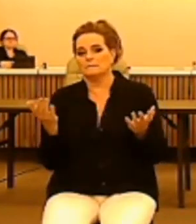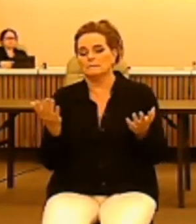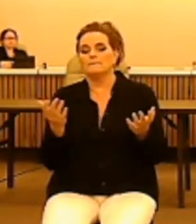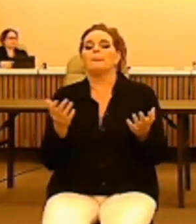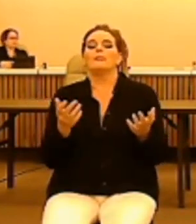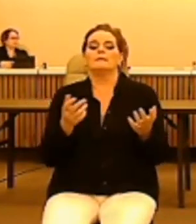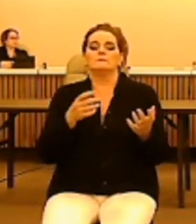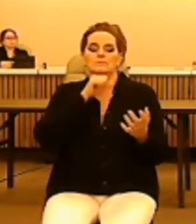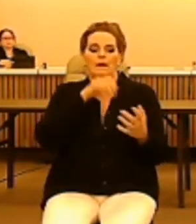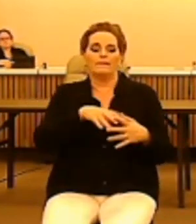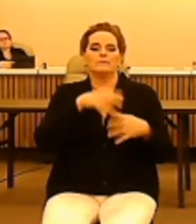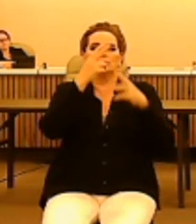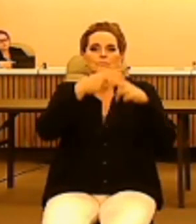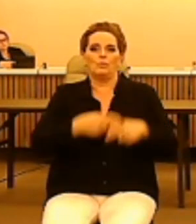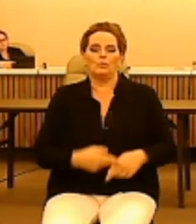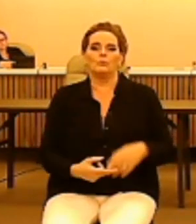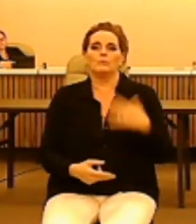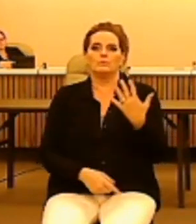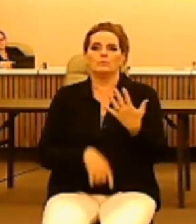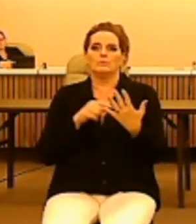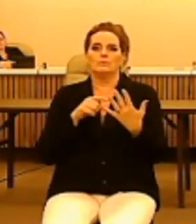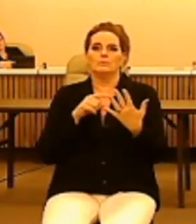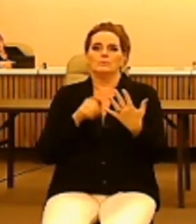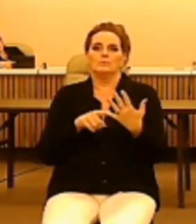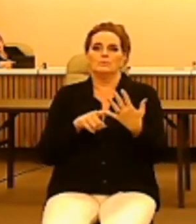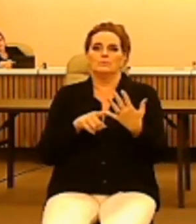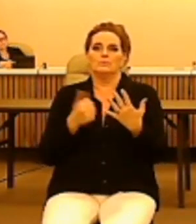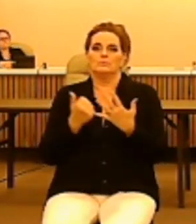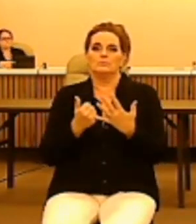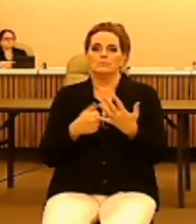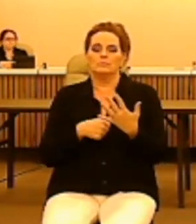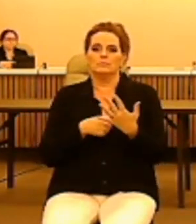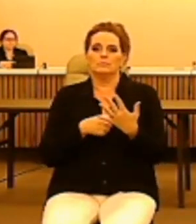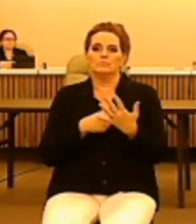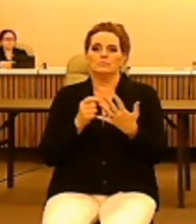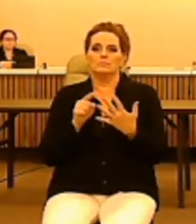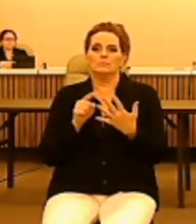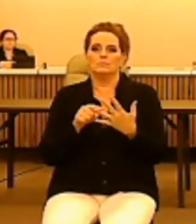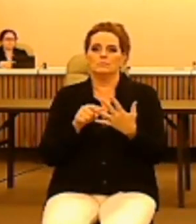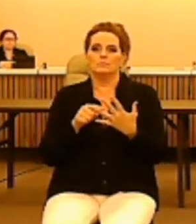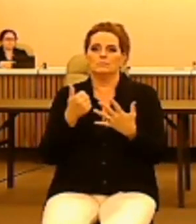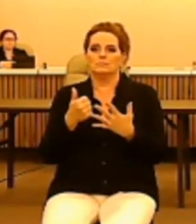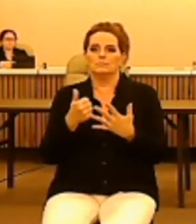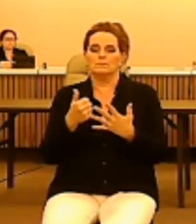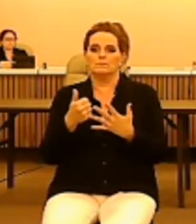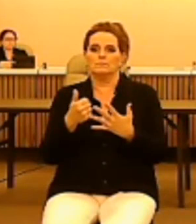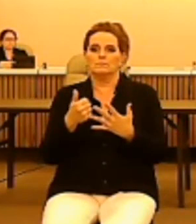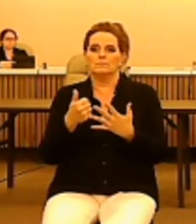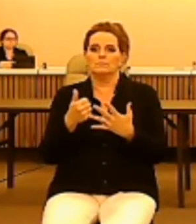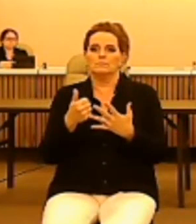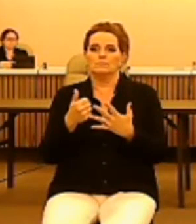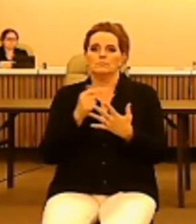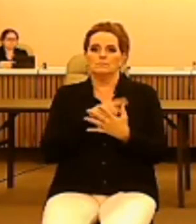And hearing none, please call the roll. Councilmember Safranic, Aye. Councilmember Bolsner, Aye.